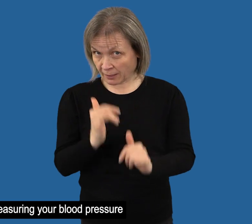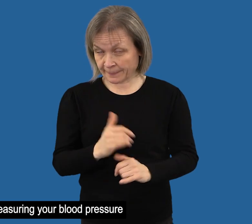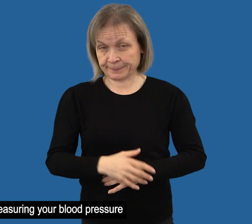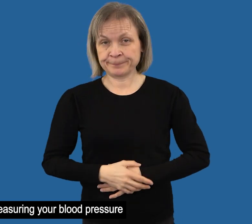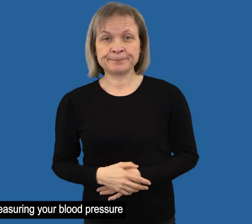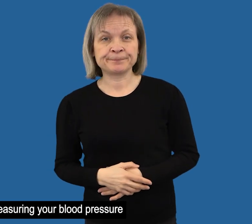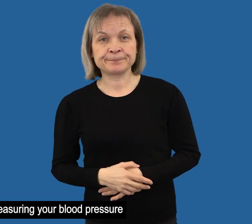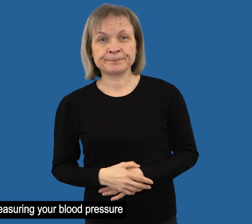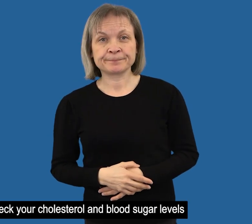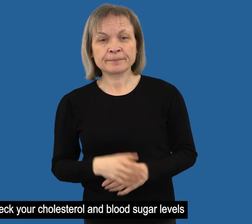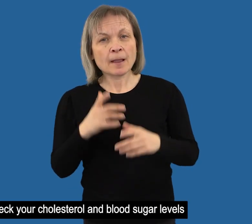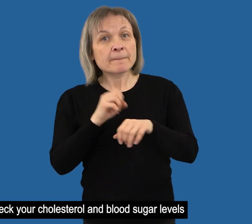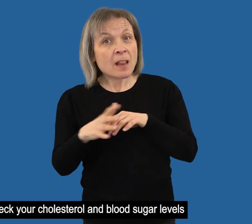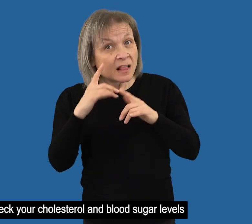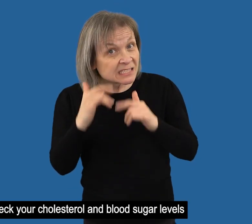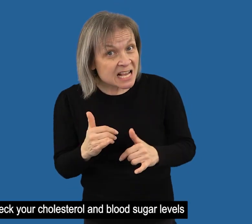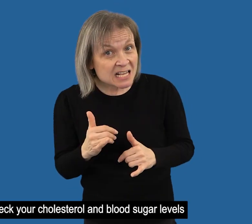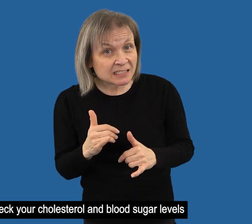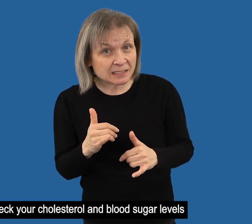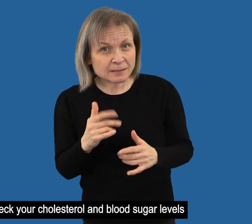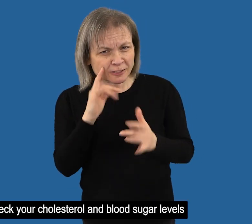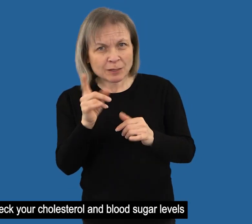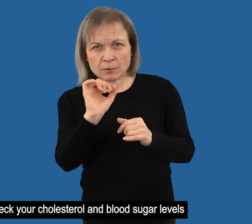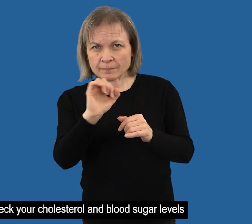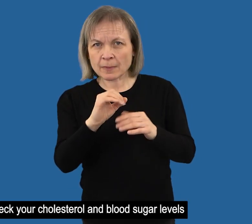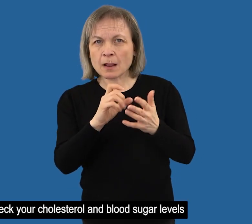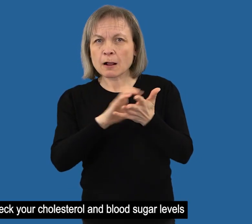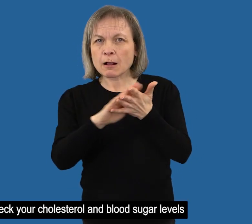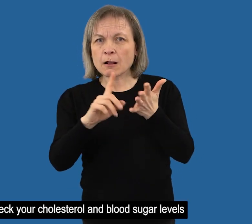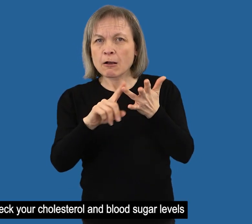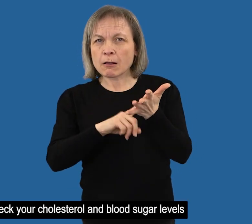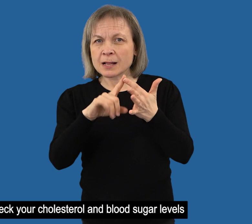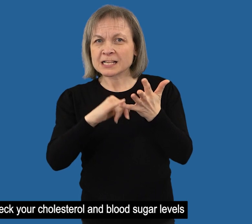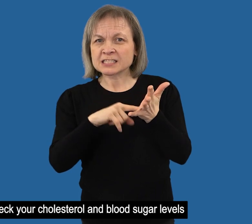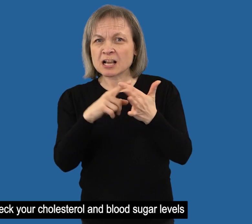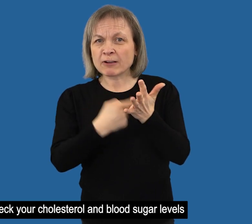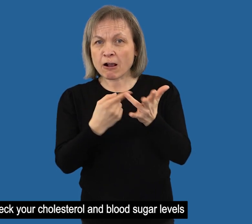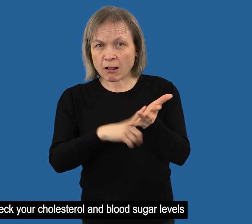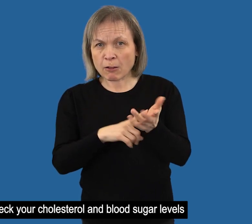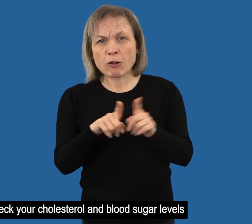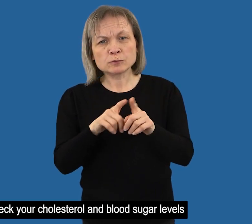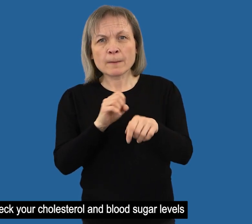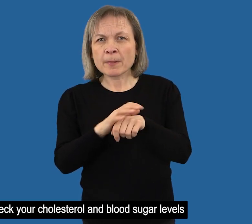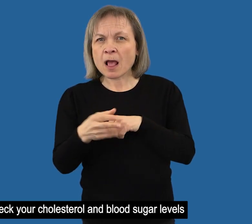measuring your blood pressure, blood tests to check your cholesterol and blood sugar levels.